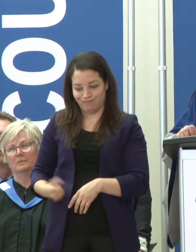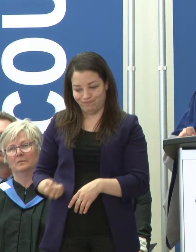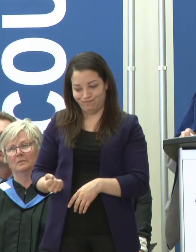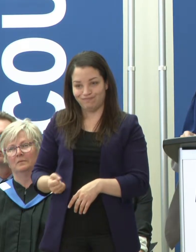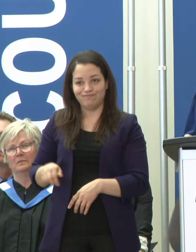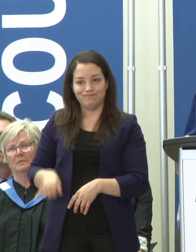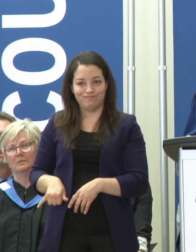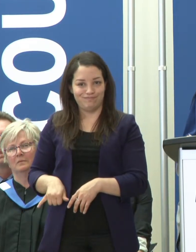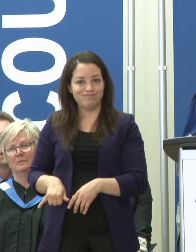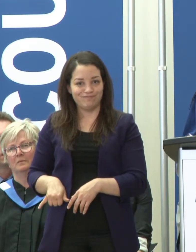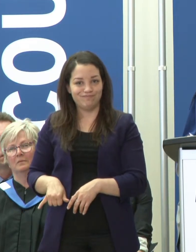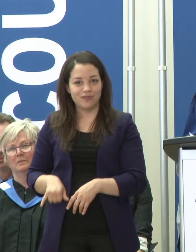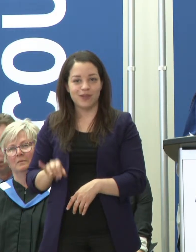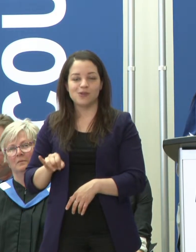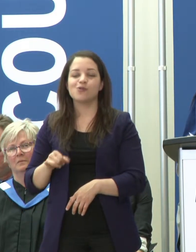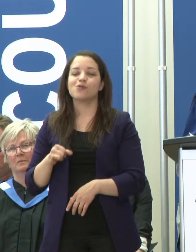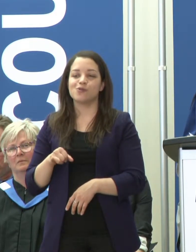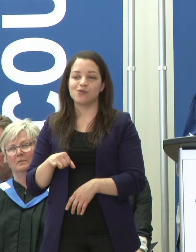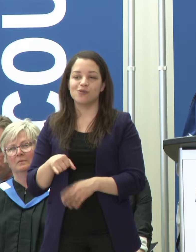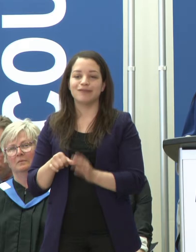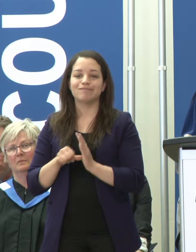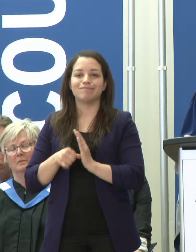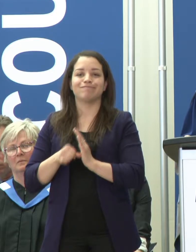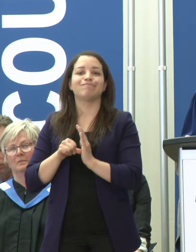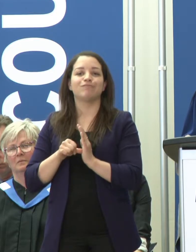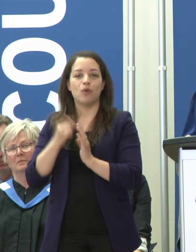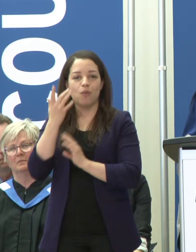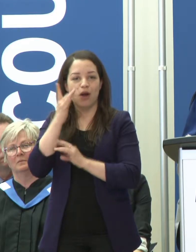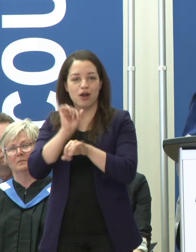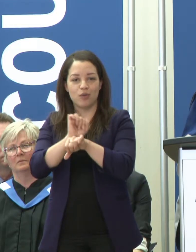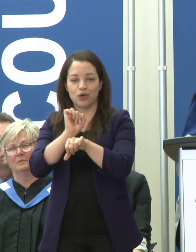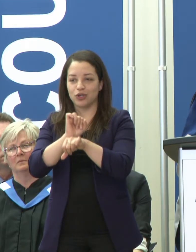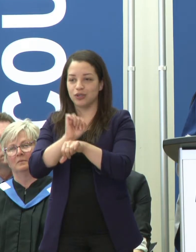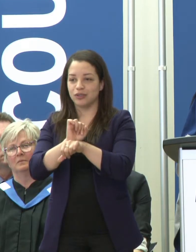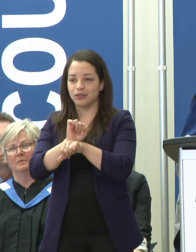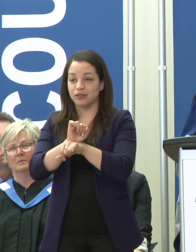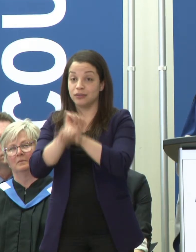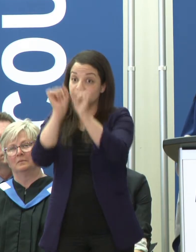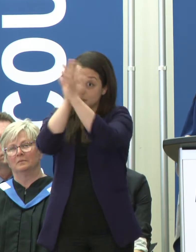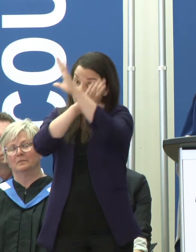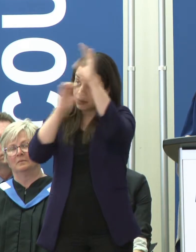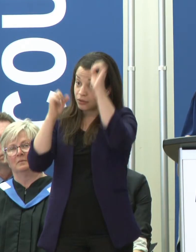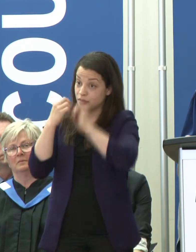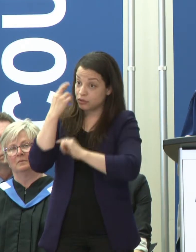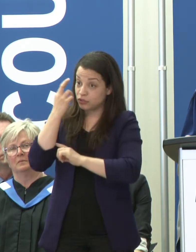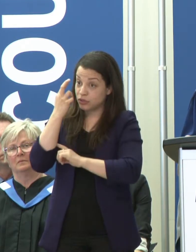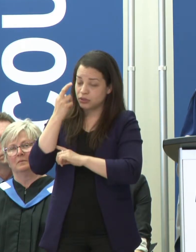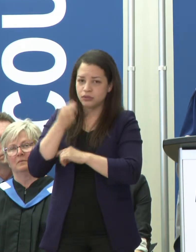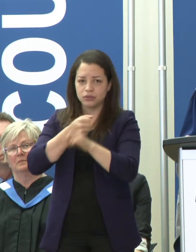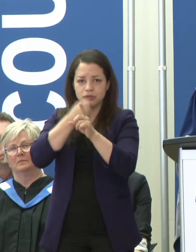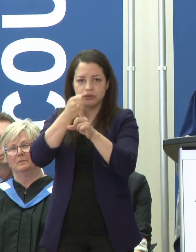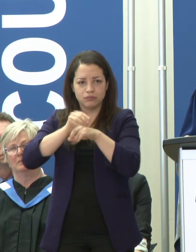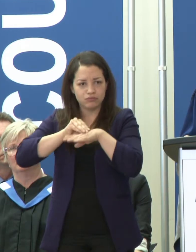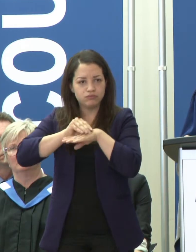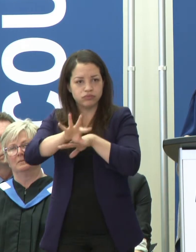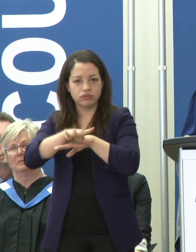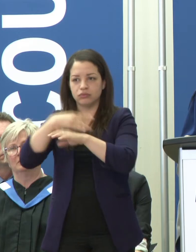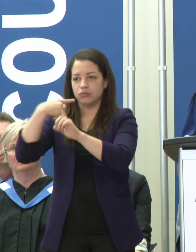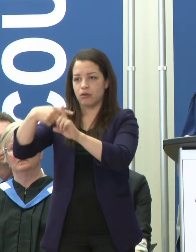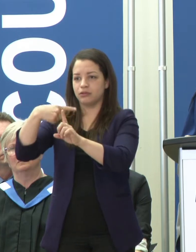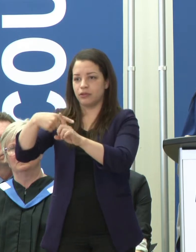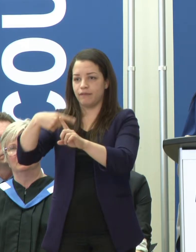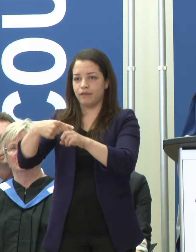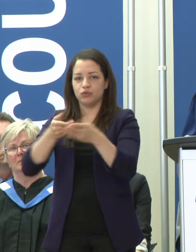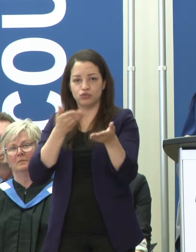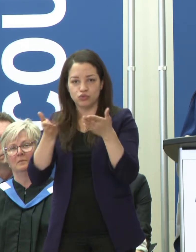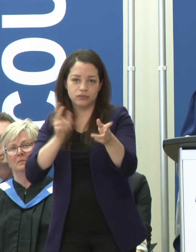was doing the work that he was doing. In his mind, he was president to have a positive impact on others and to simply